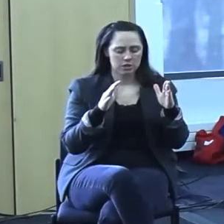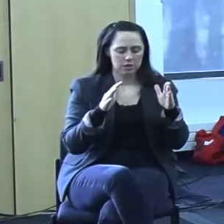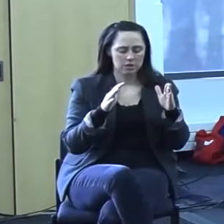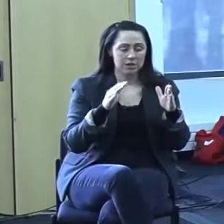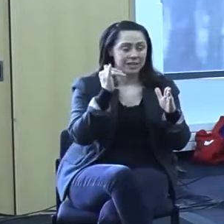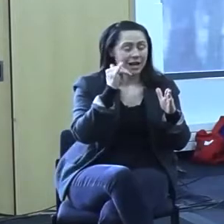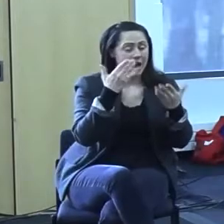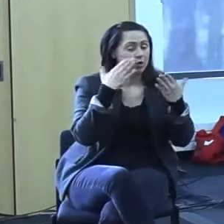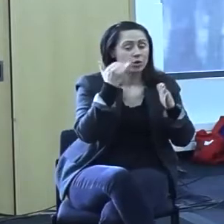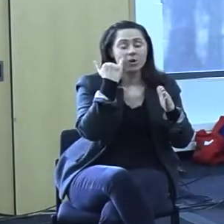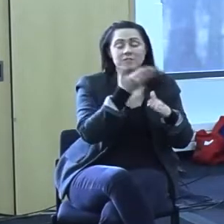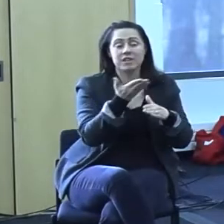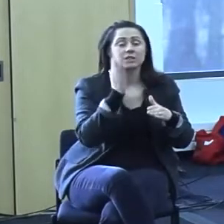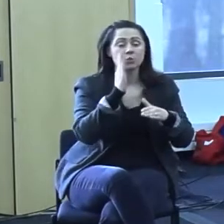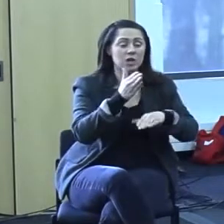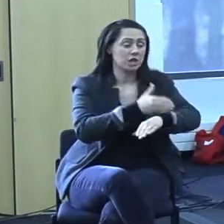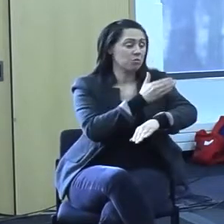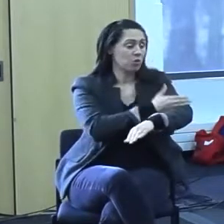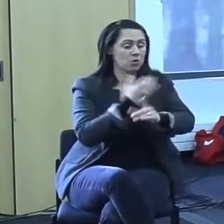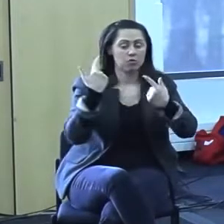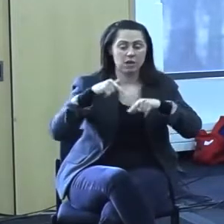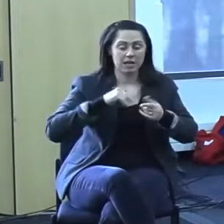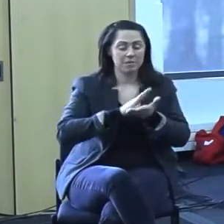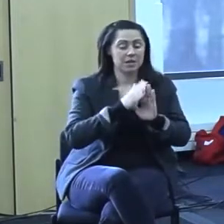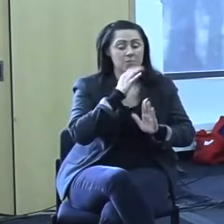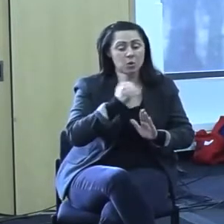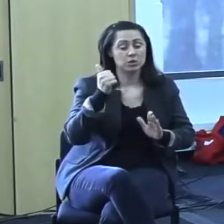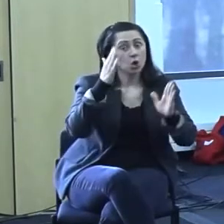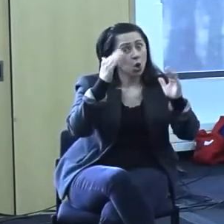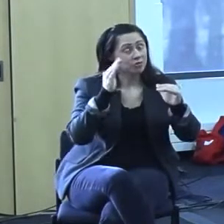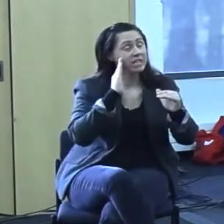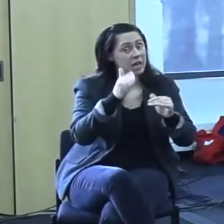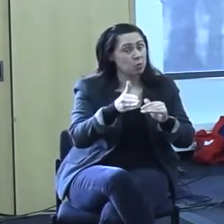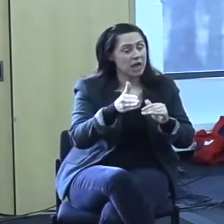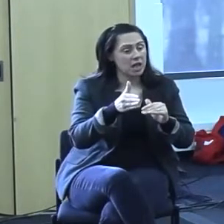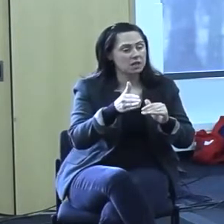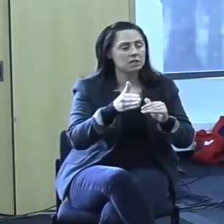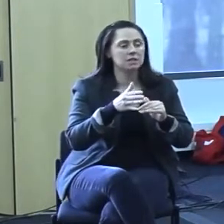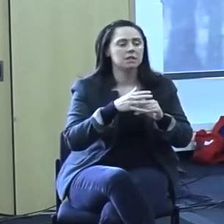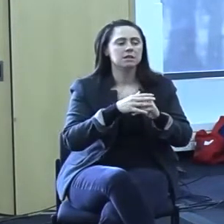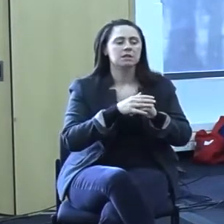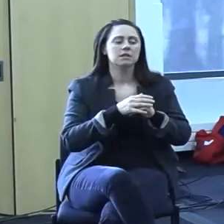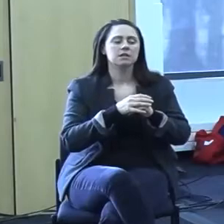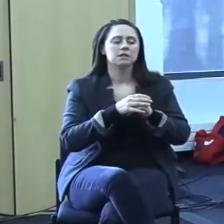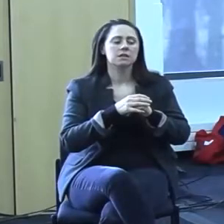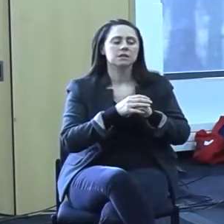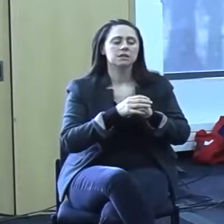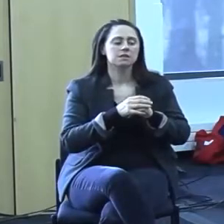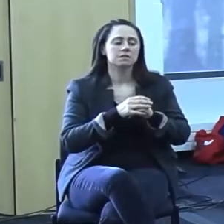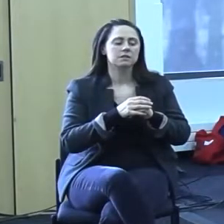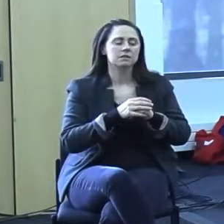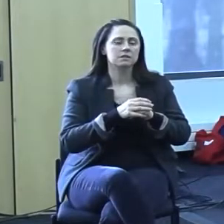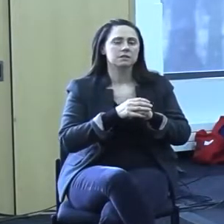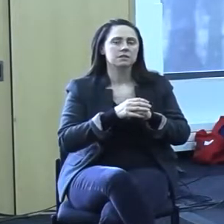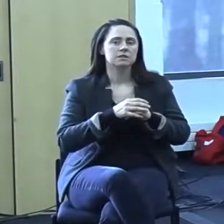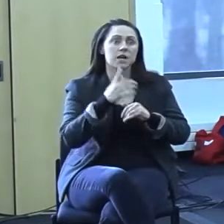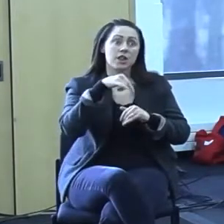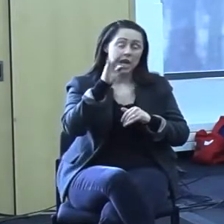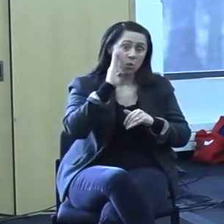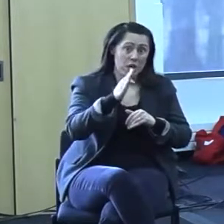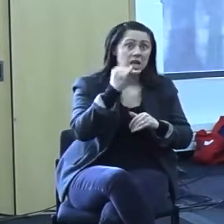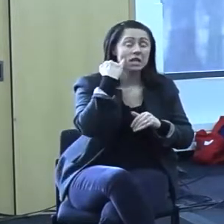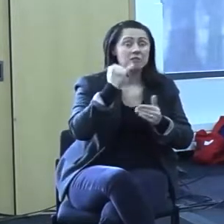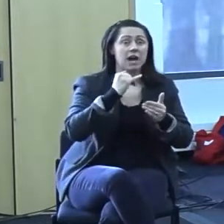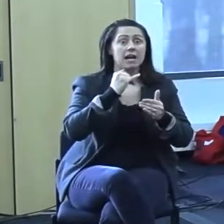things will improve as I get older, hopefully. Um, they will if I keep a positive